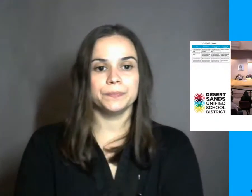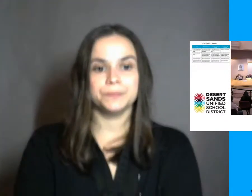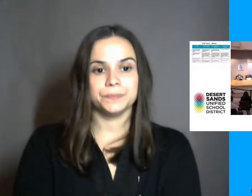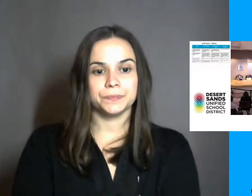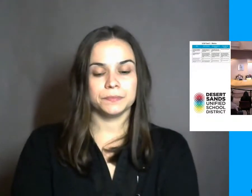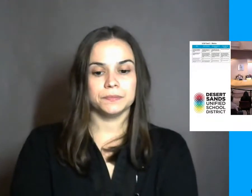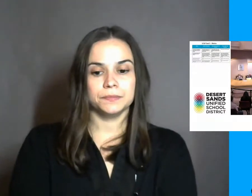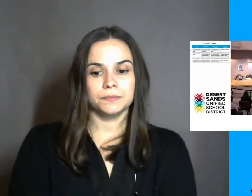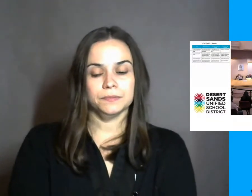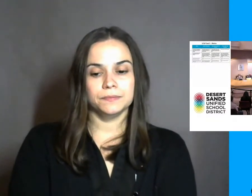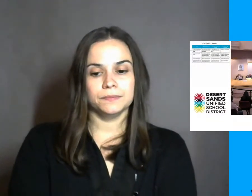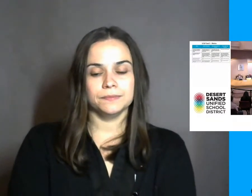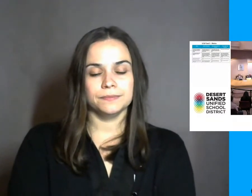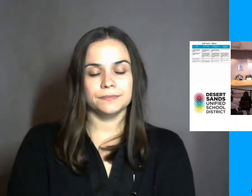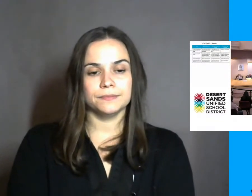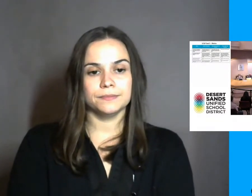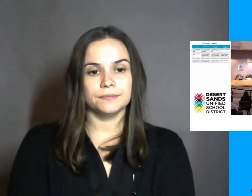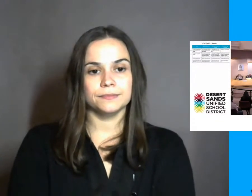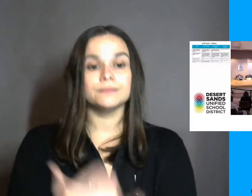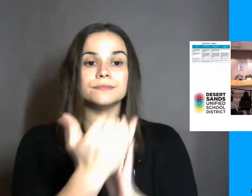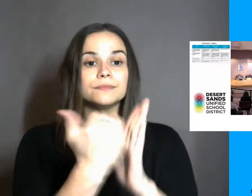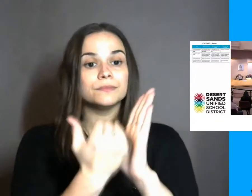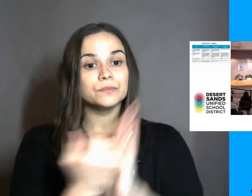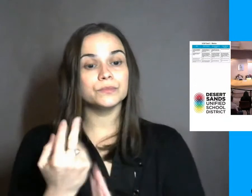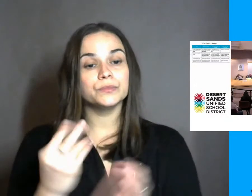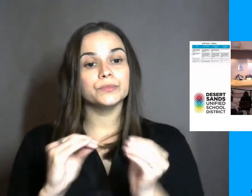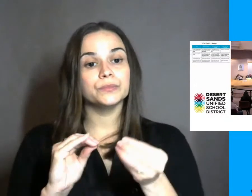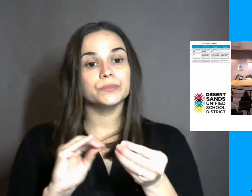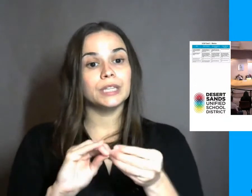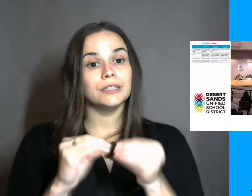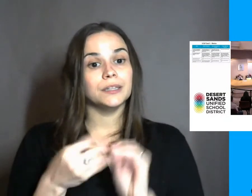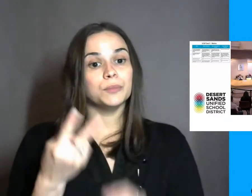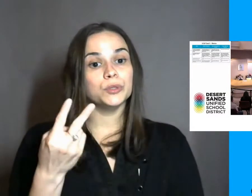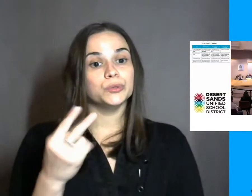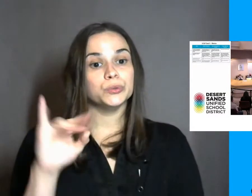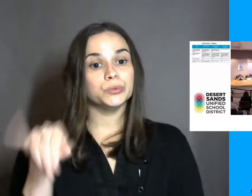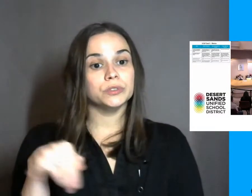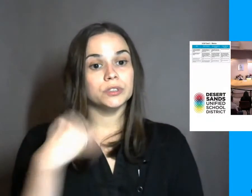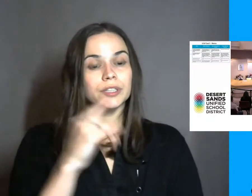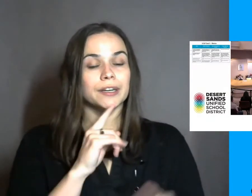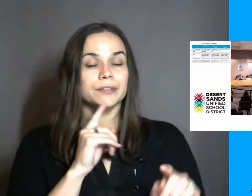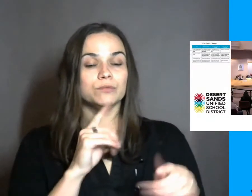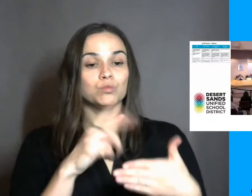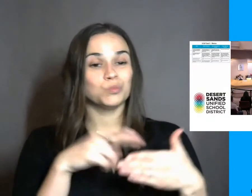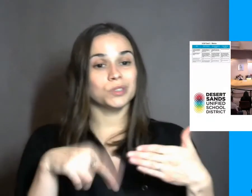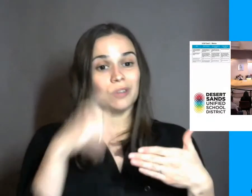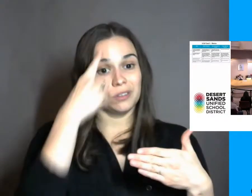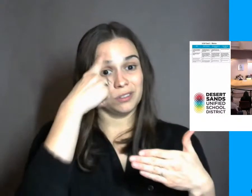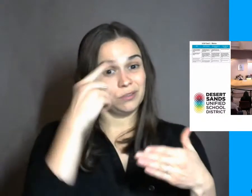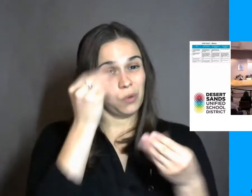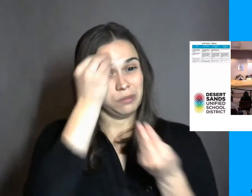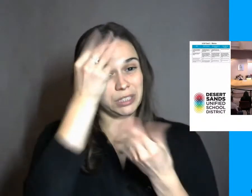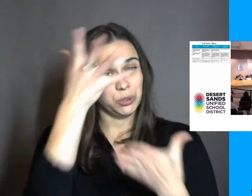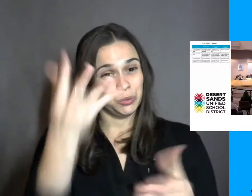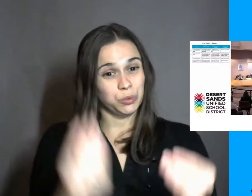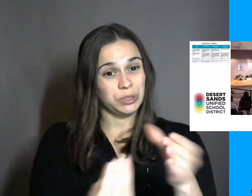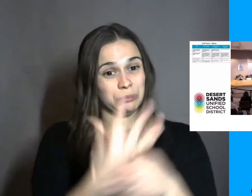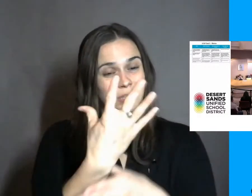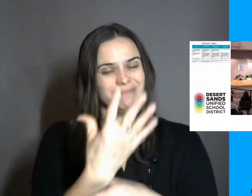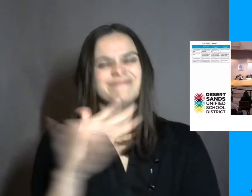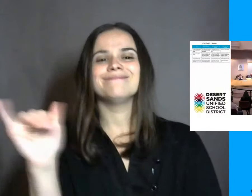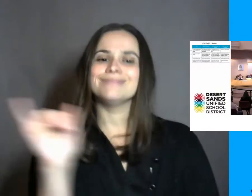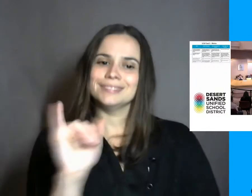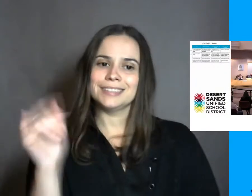2J is another example of results being reported in spring, and 2K is another example of a